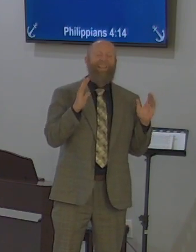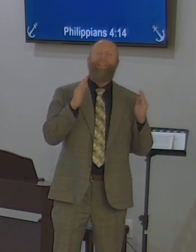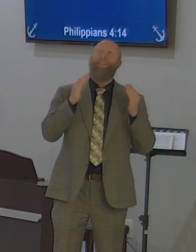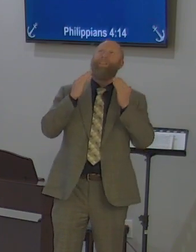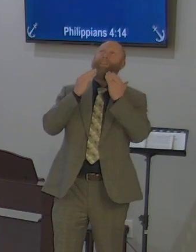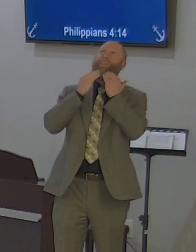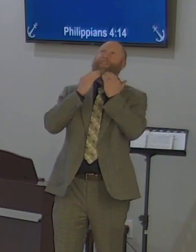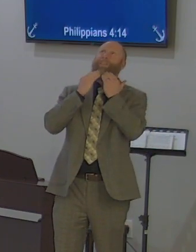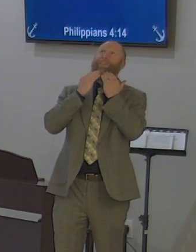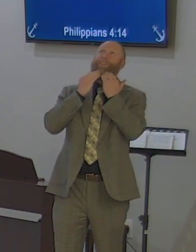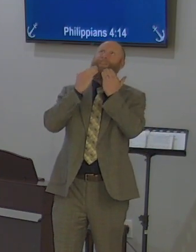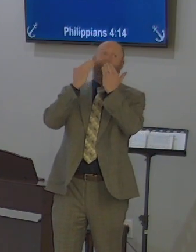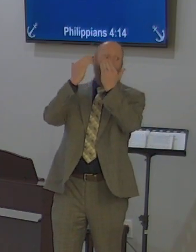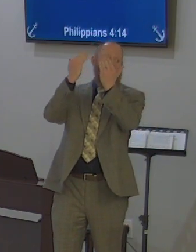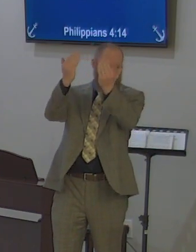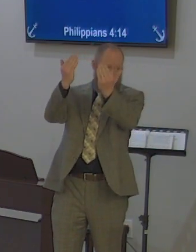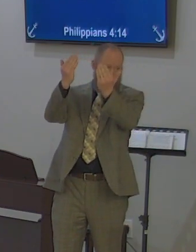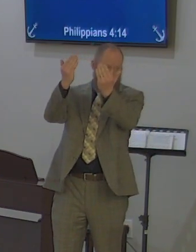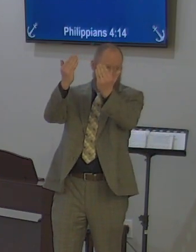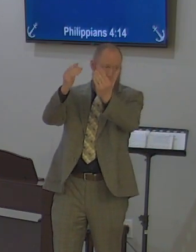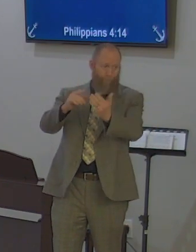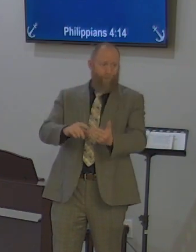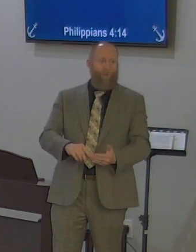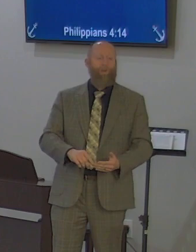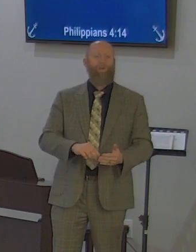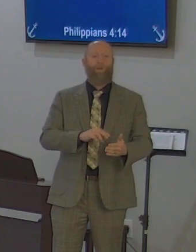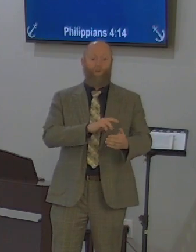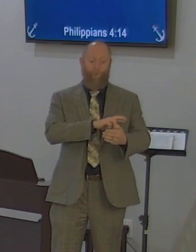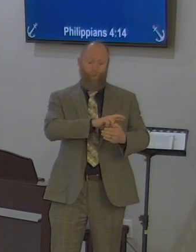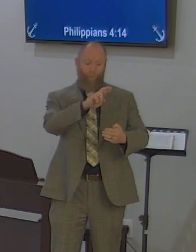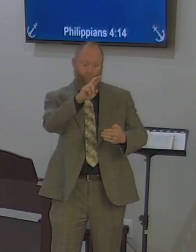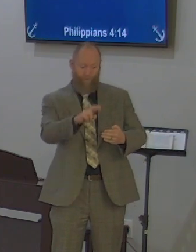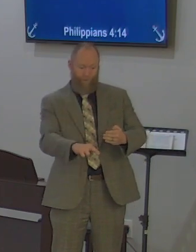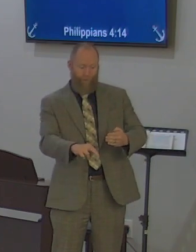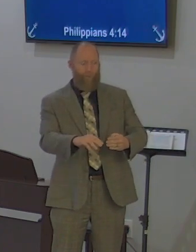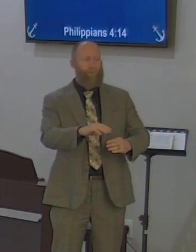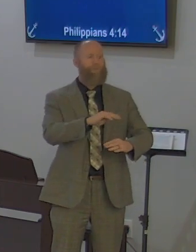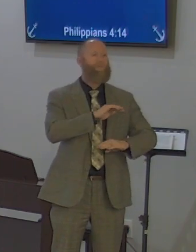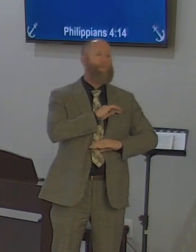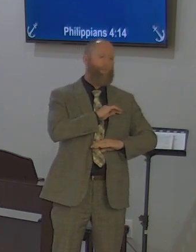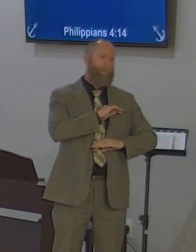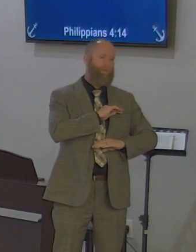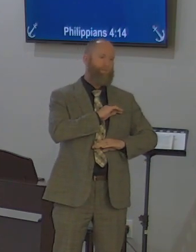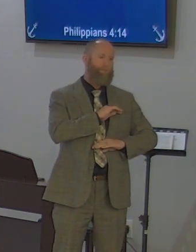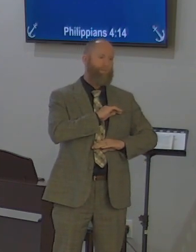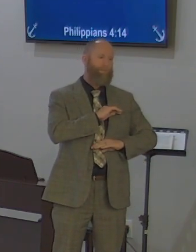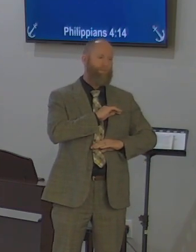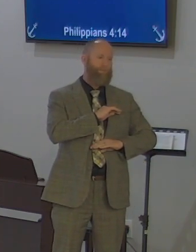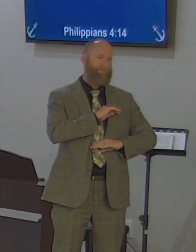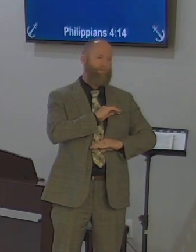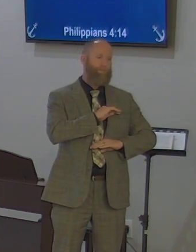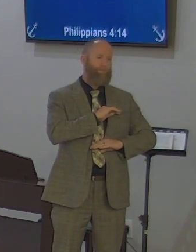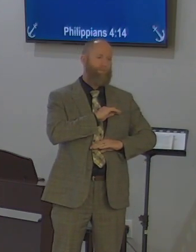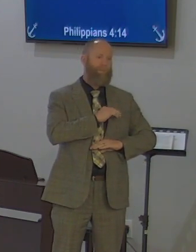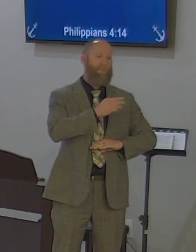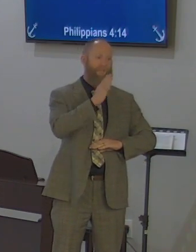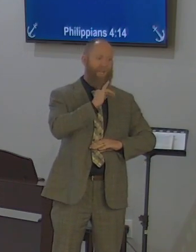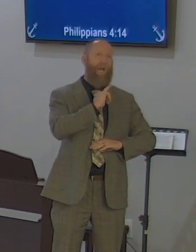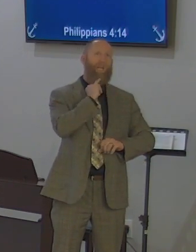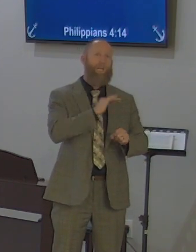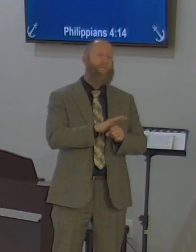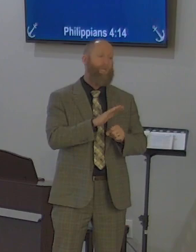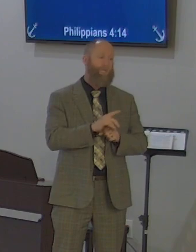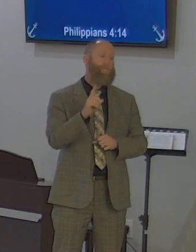life, I will never be content. I'll go to another refrigerator. Can I say this tonight?